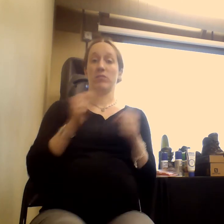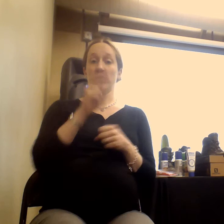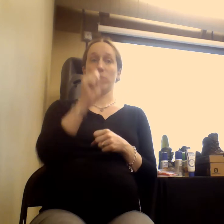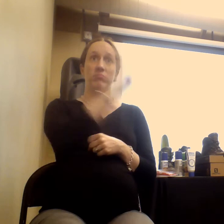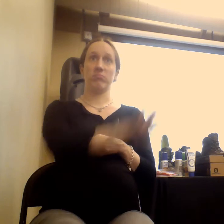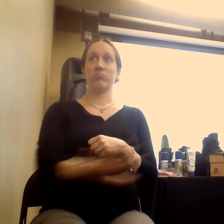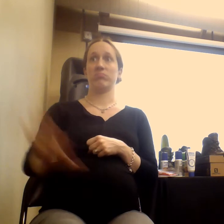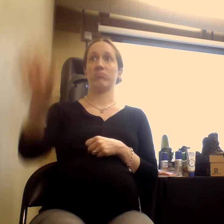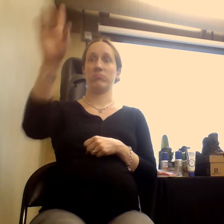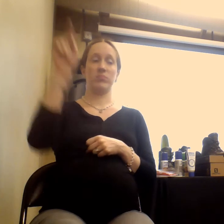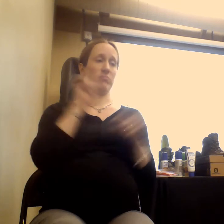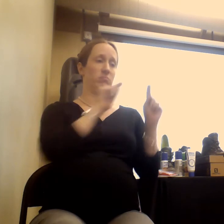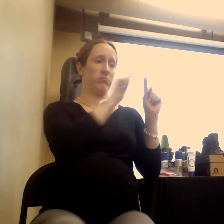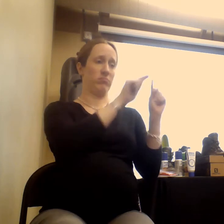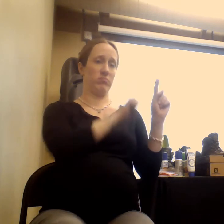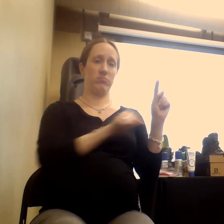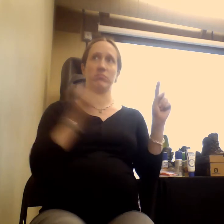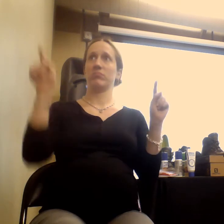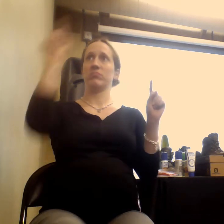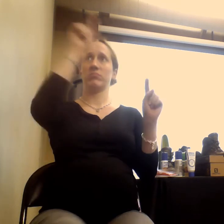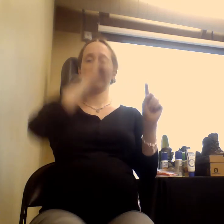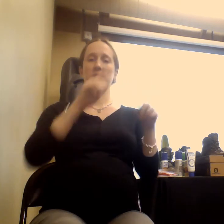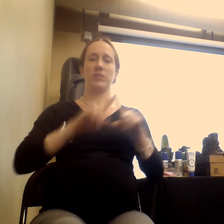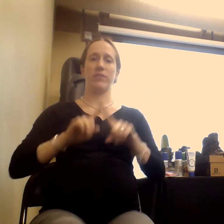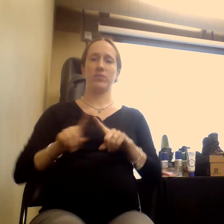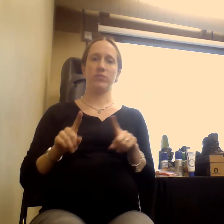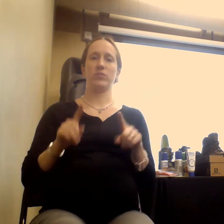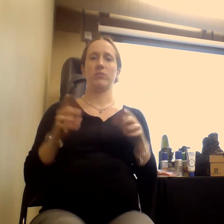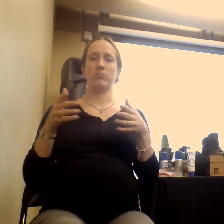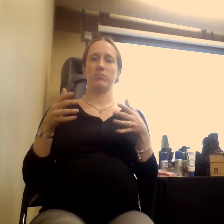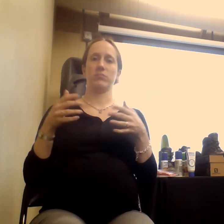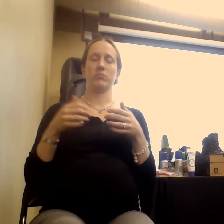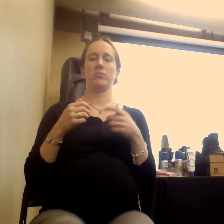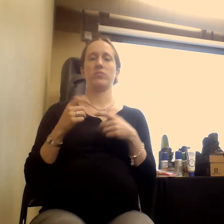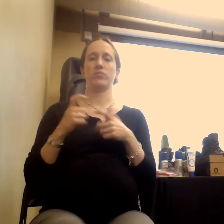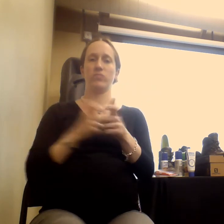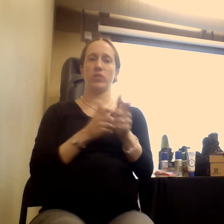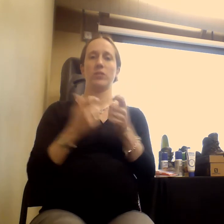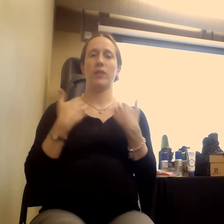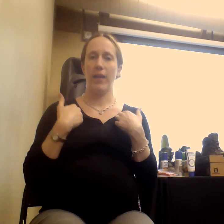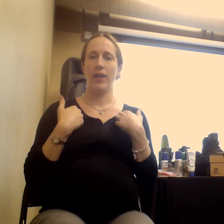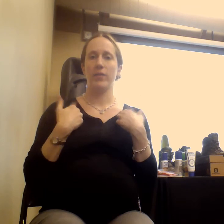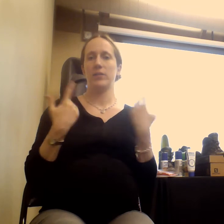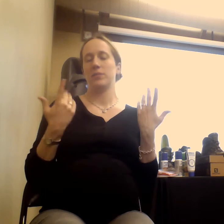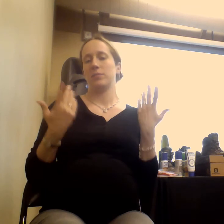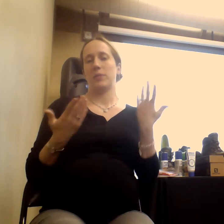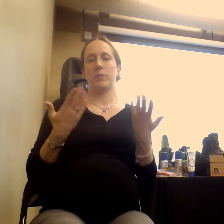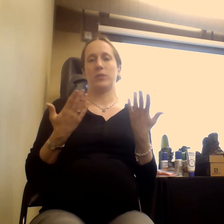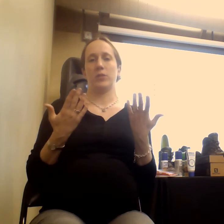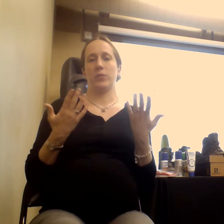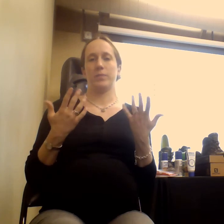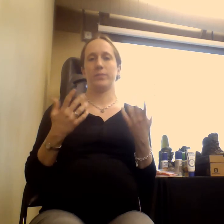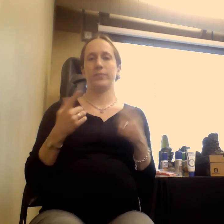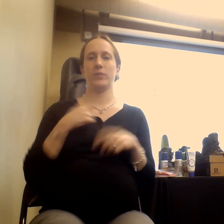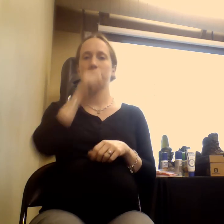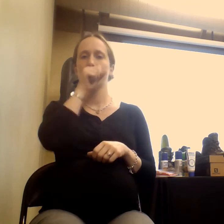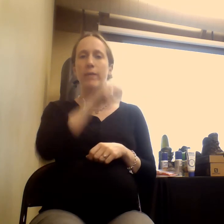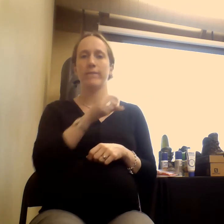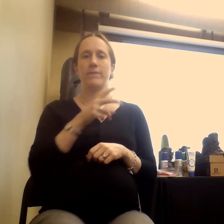We're adventure seekers, thrill seekers. I guess the best way to say is because it's there. I want to know that I can do